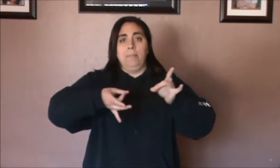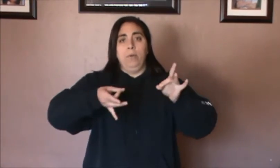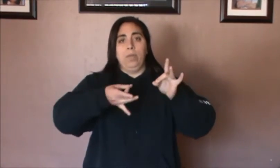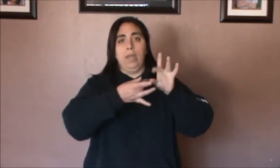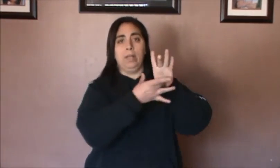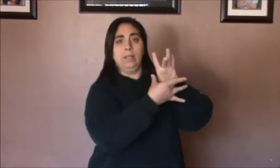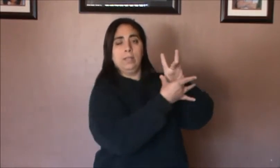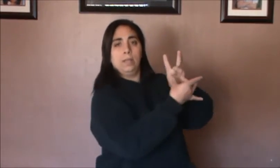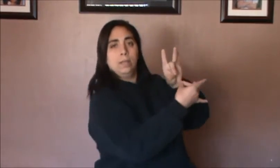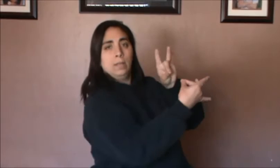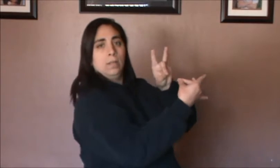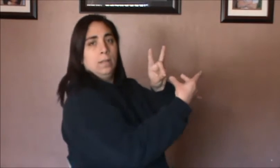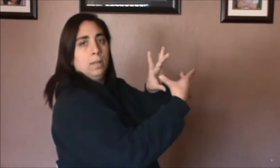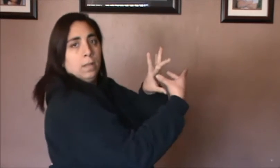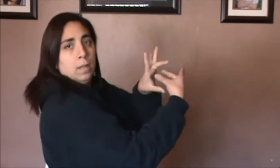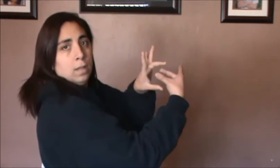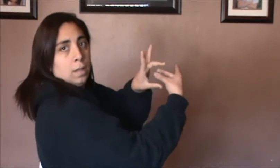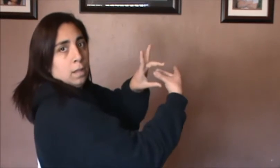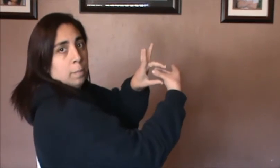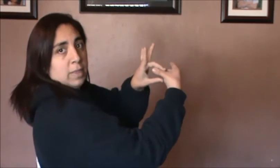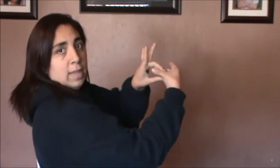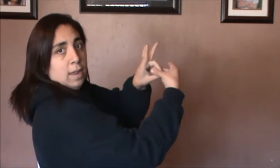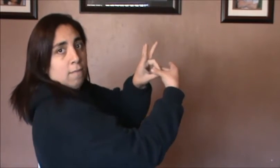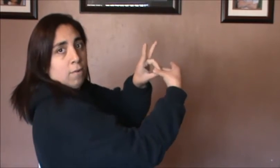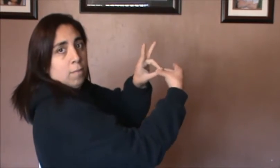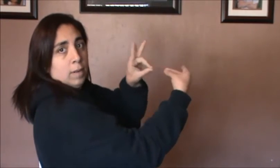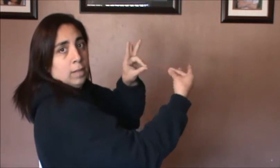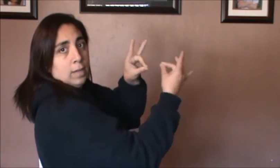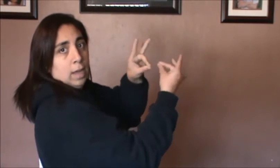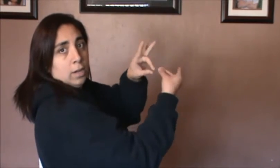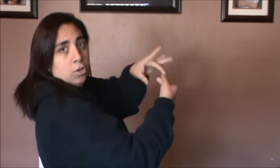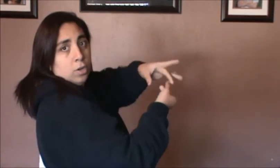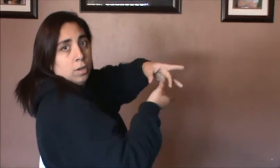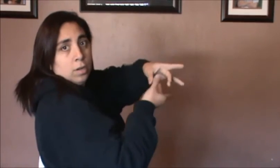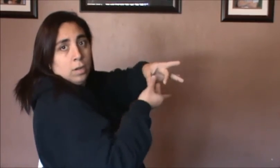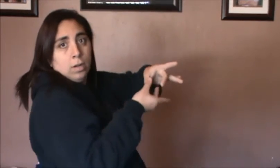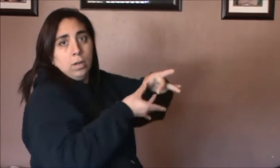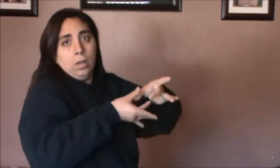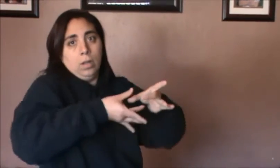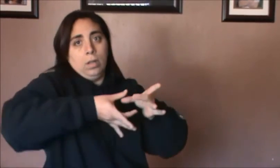both hands, but they never really touch.